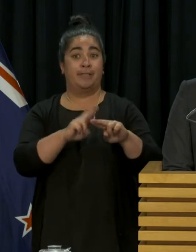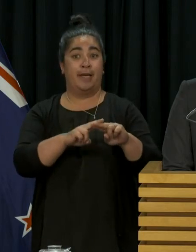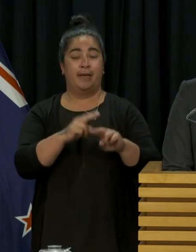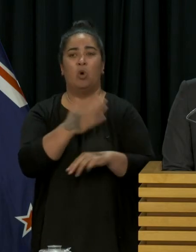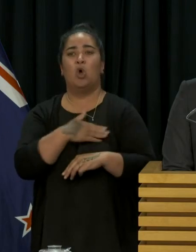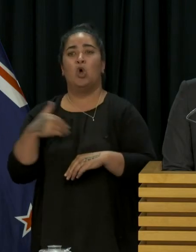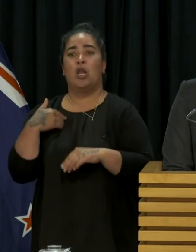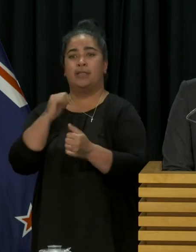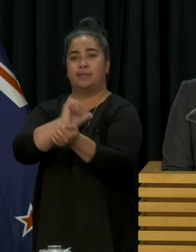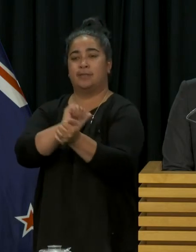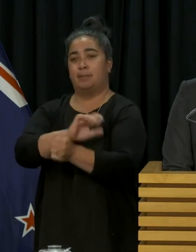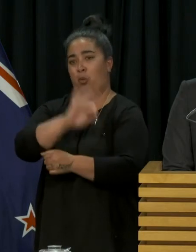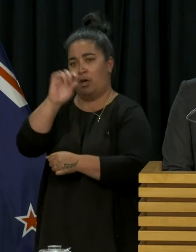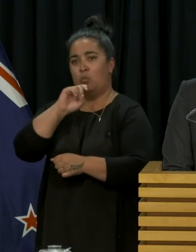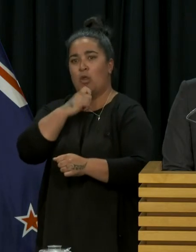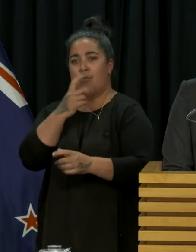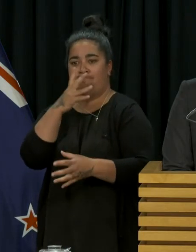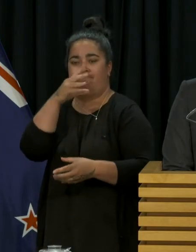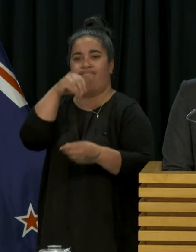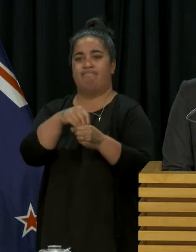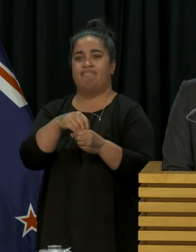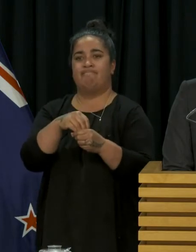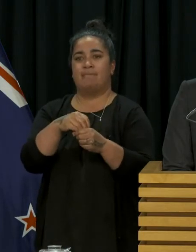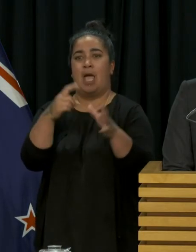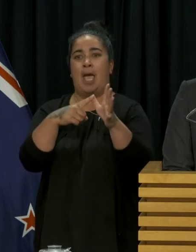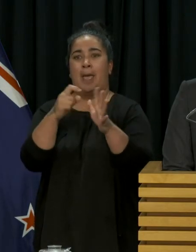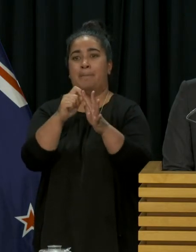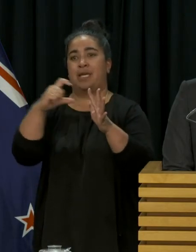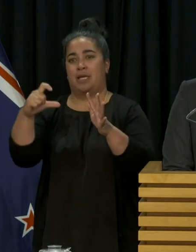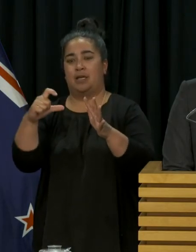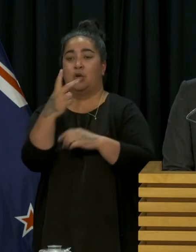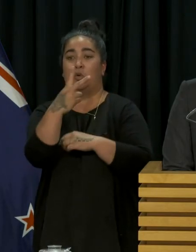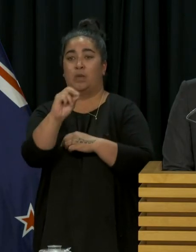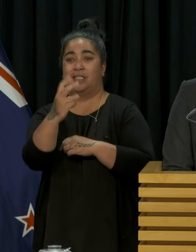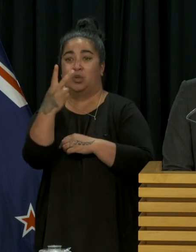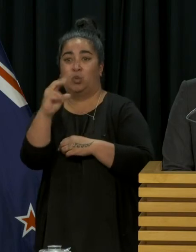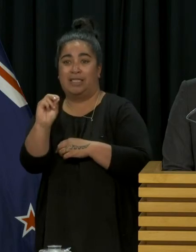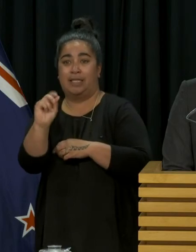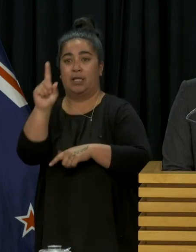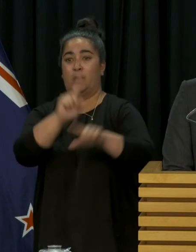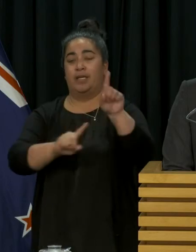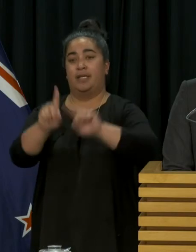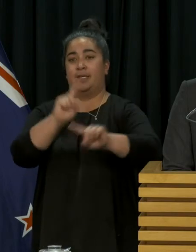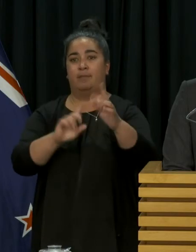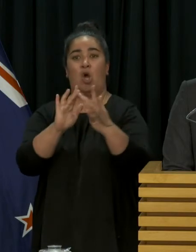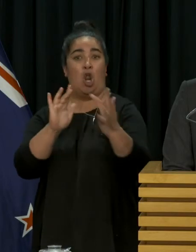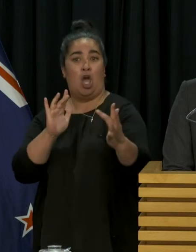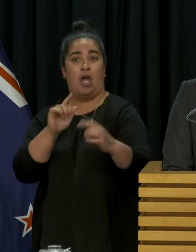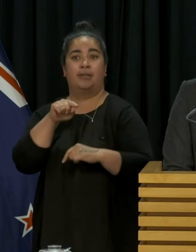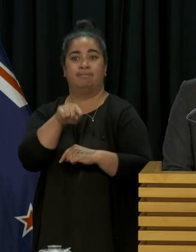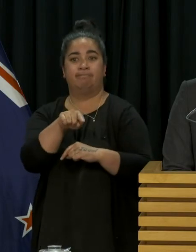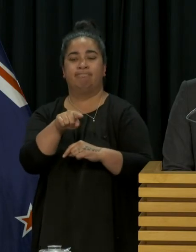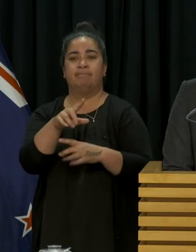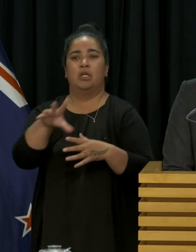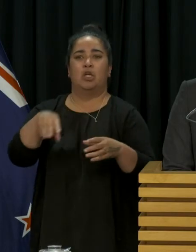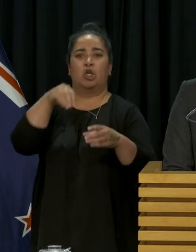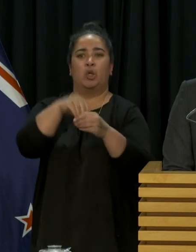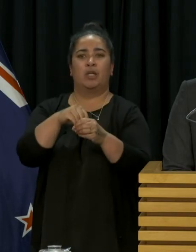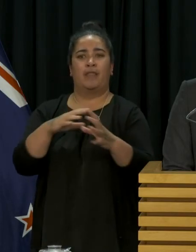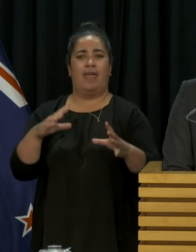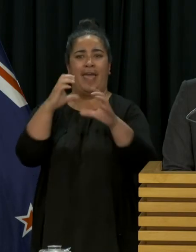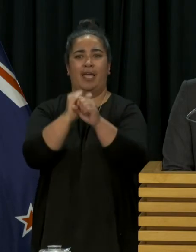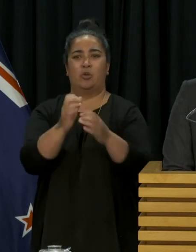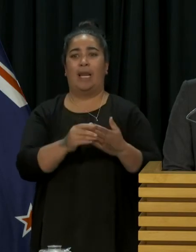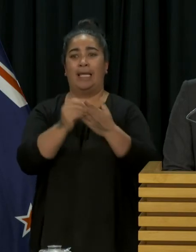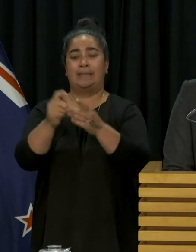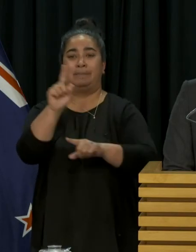will participate in APEC 2020, hosted by Malaysia, including the annual leaders meeting, the CEO dialogue, and a